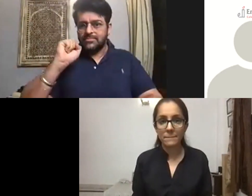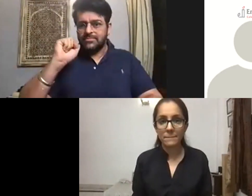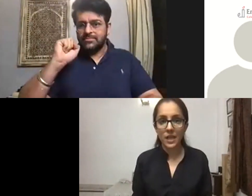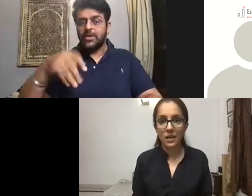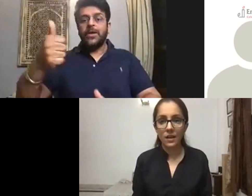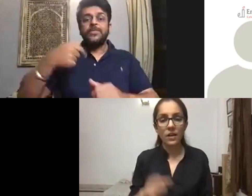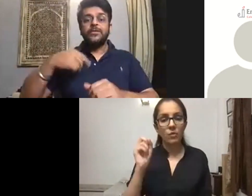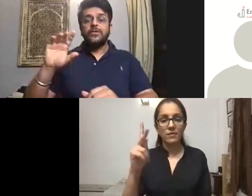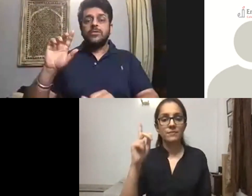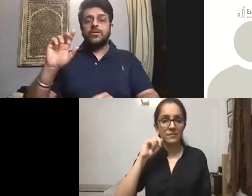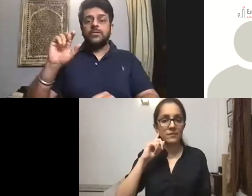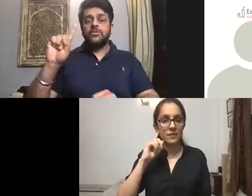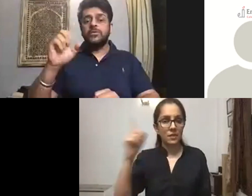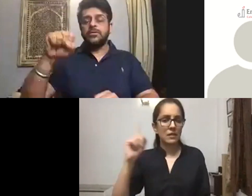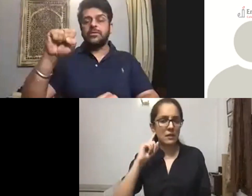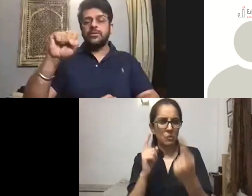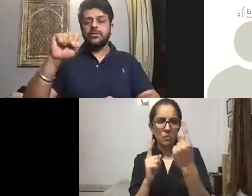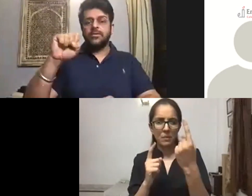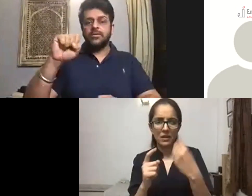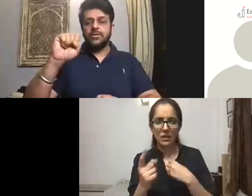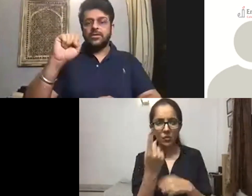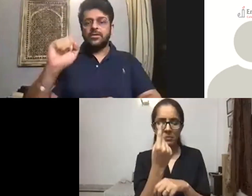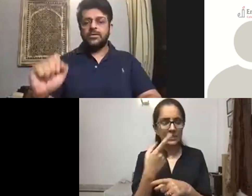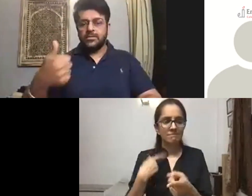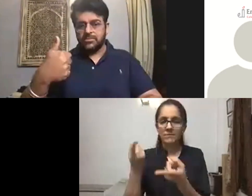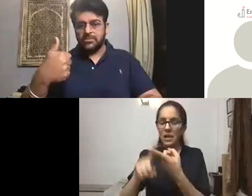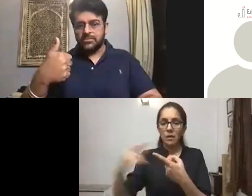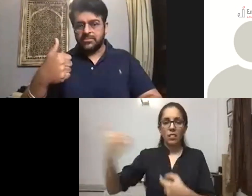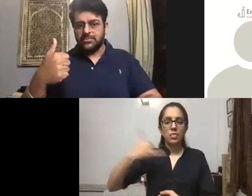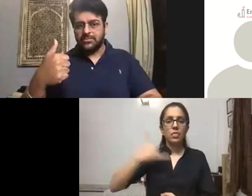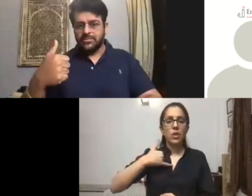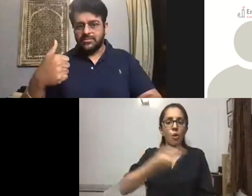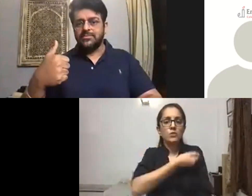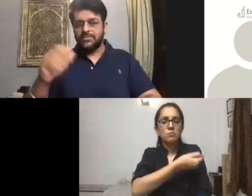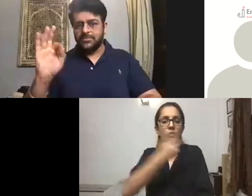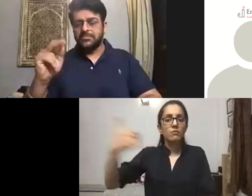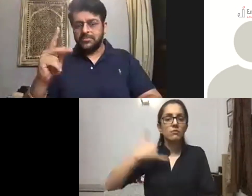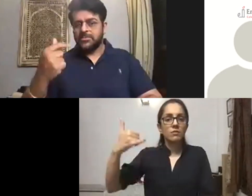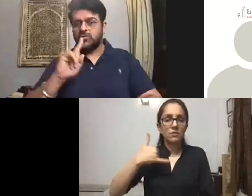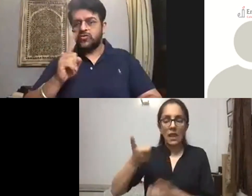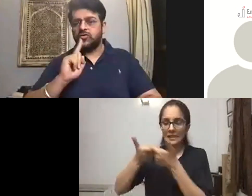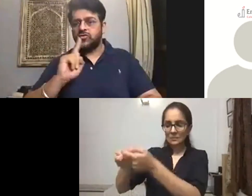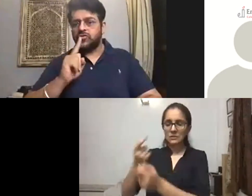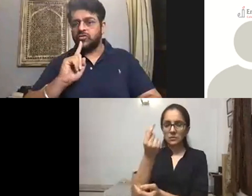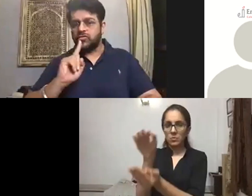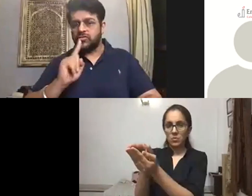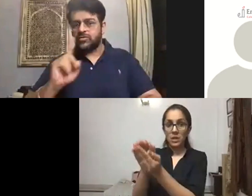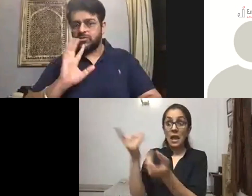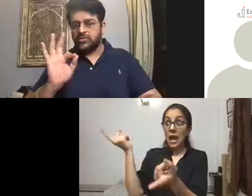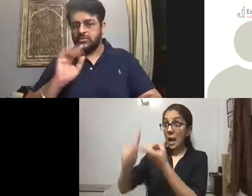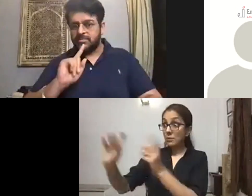Yeah. Can you just give me a minute? I'm really sorry. I'm getting a call from the hospital. I just messaged them that if it's not an